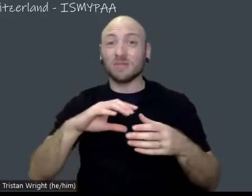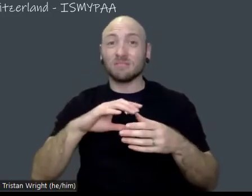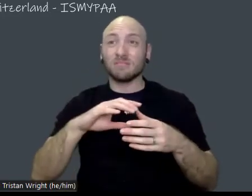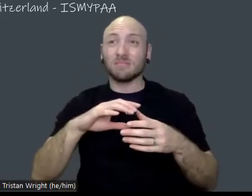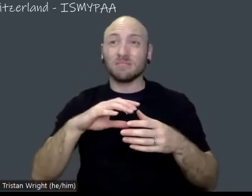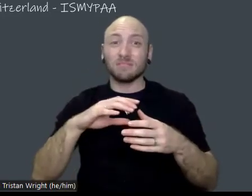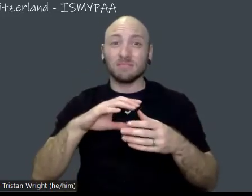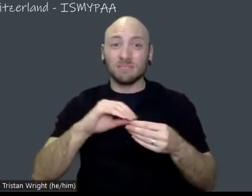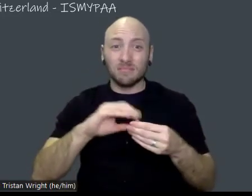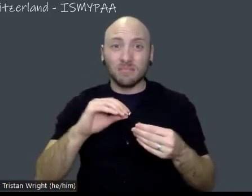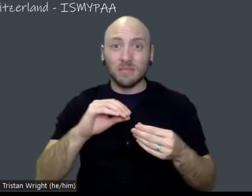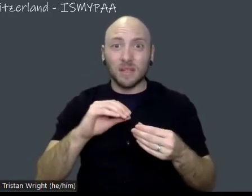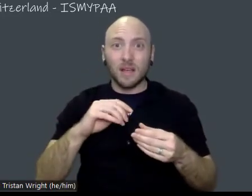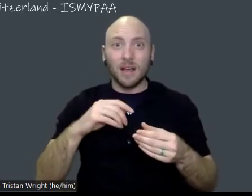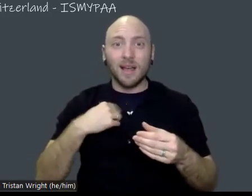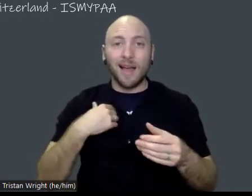my progress.